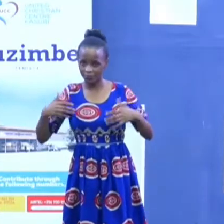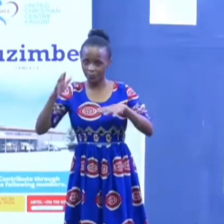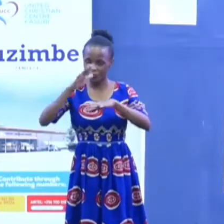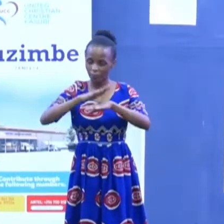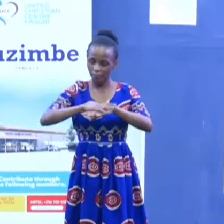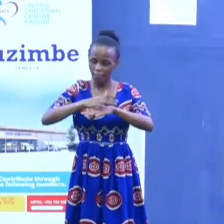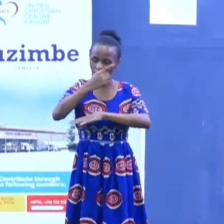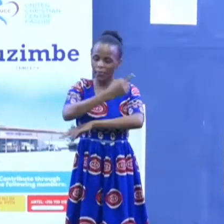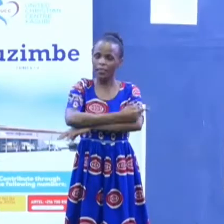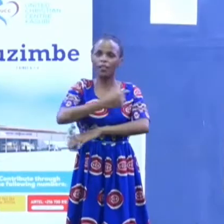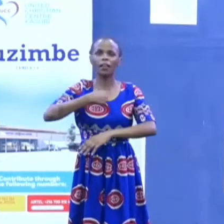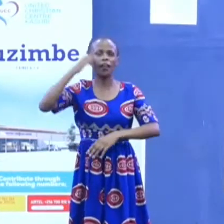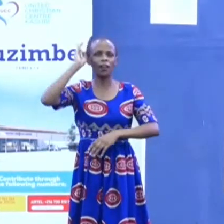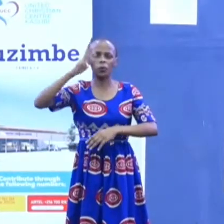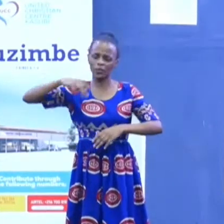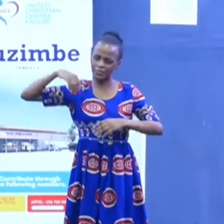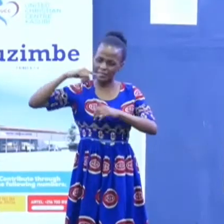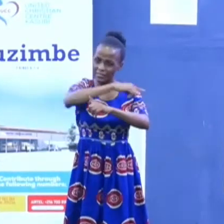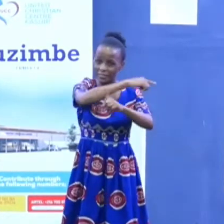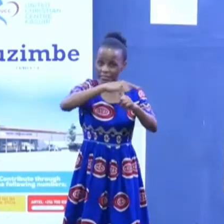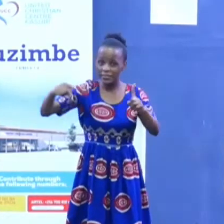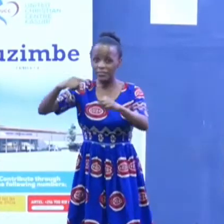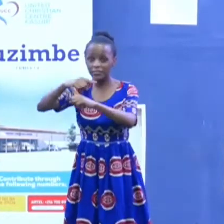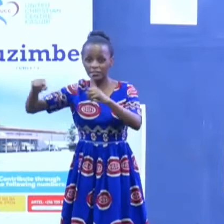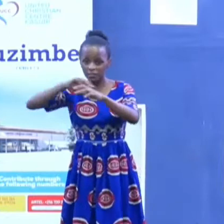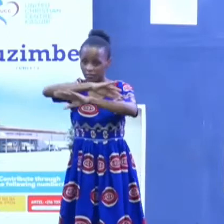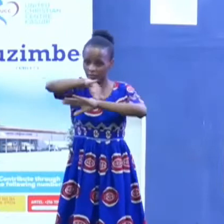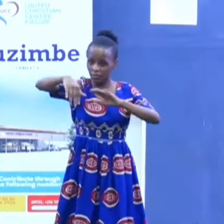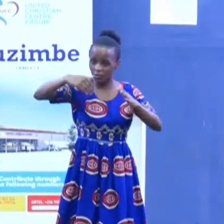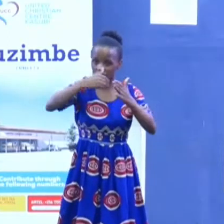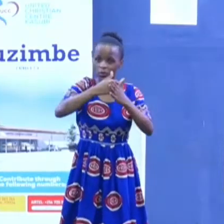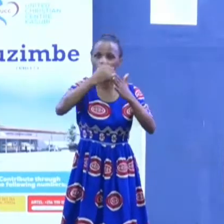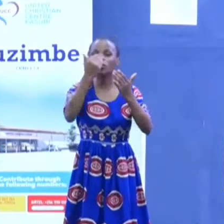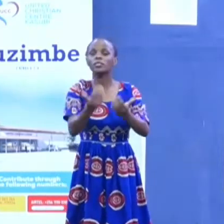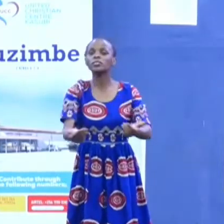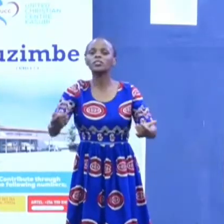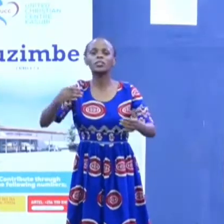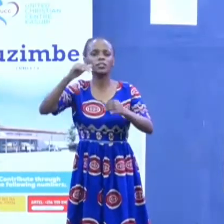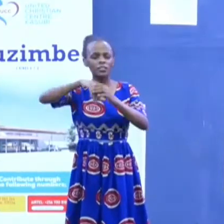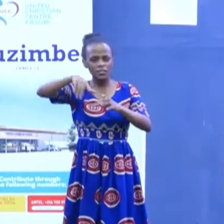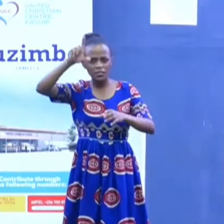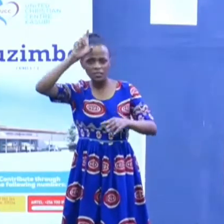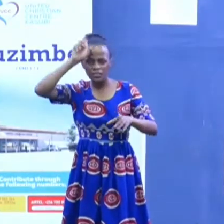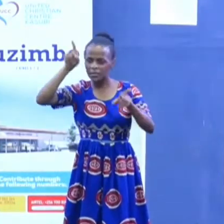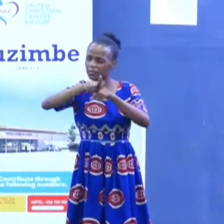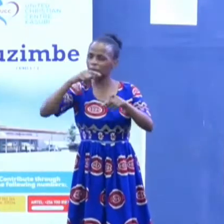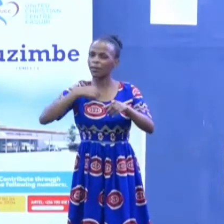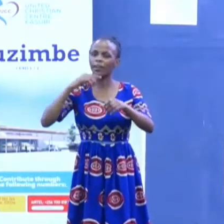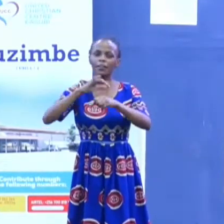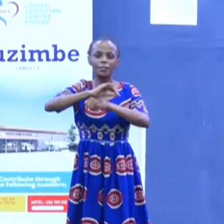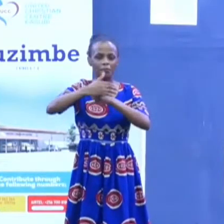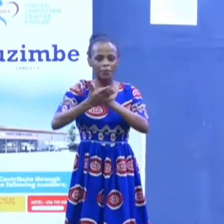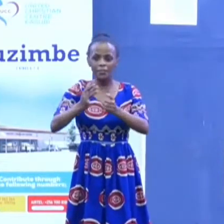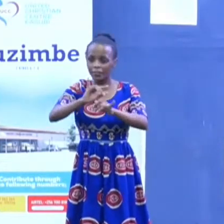kulunaku kwenakubira ababereberye bonna munsi ye Misiri nabetukuliza era ntutte